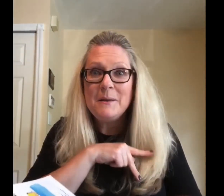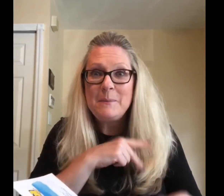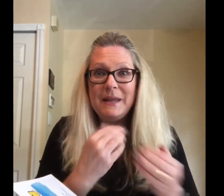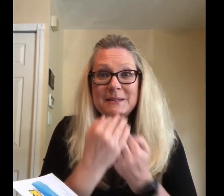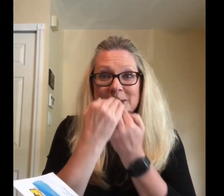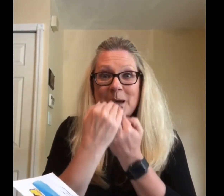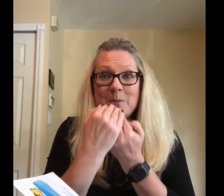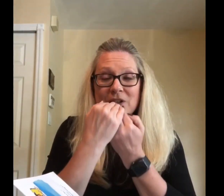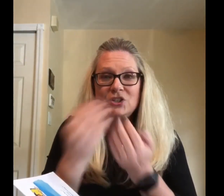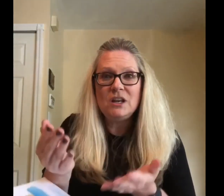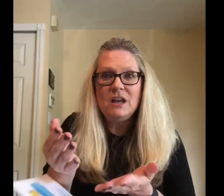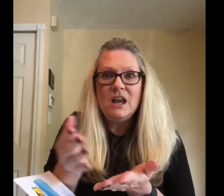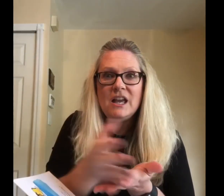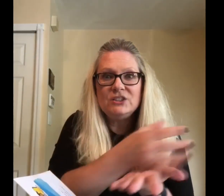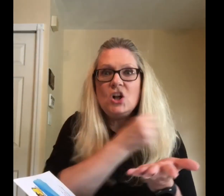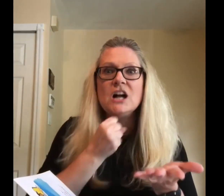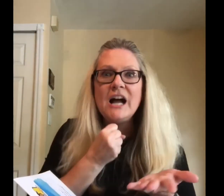Pete's sandwich is all gone.